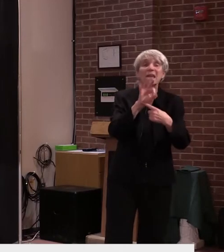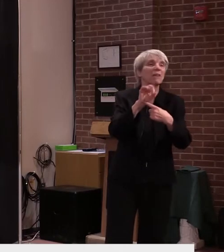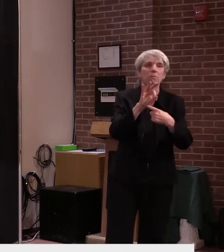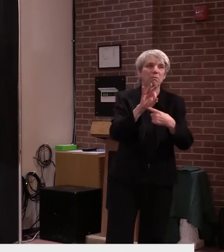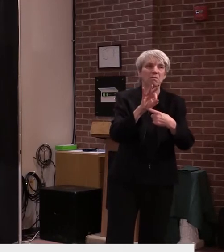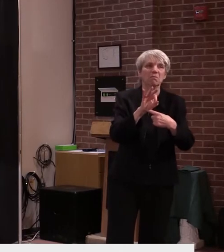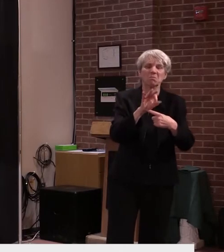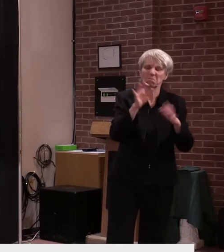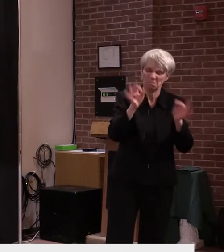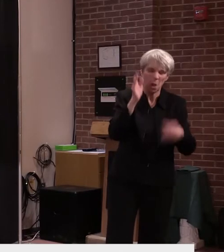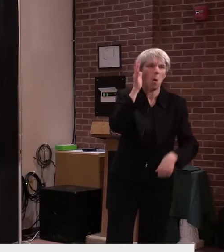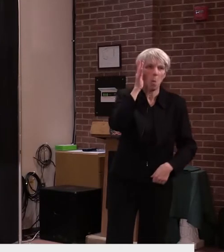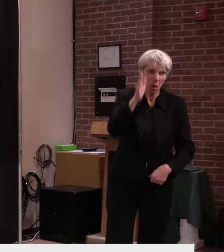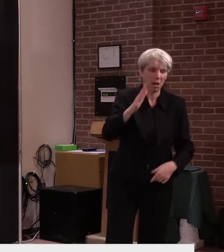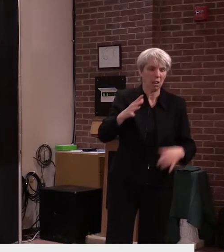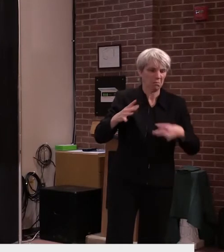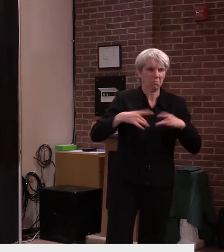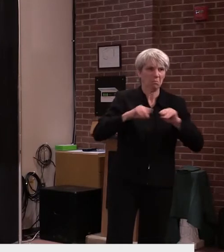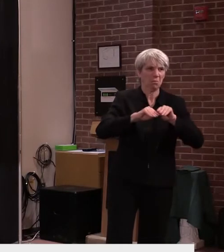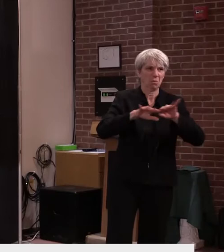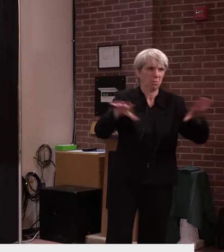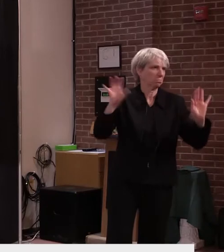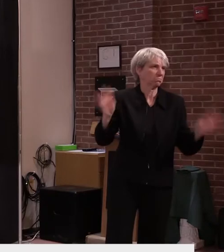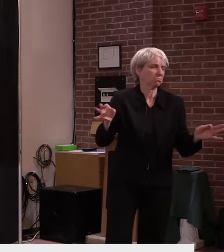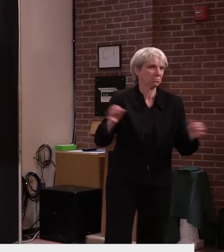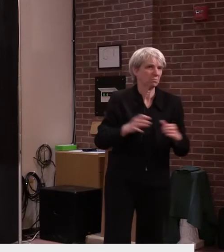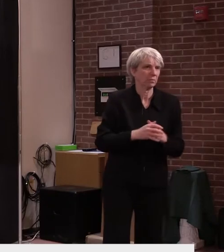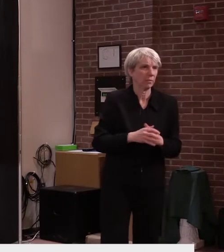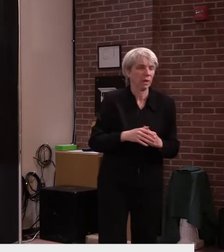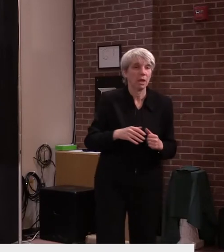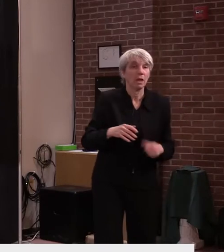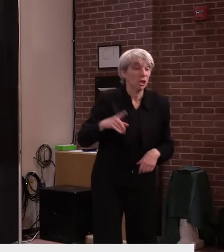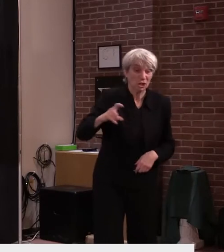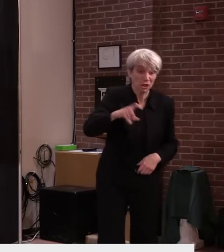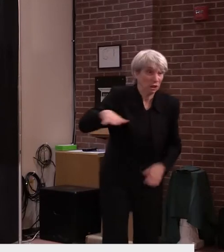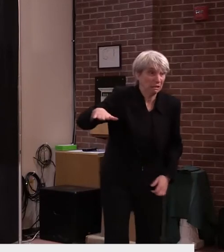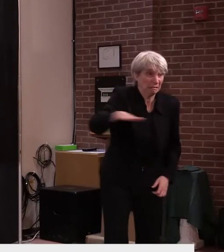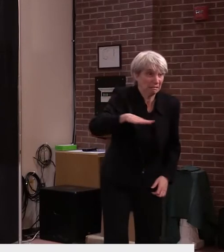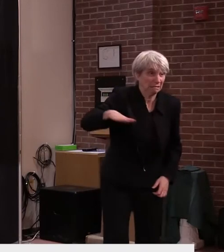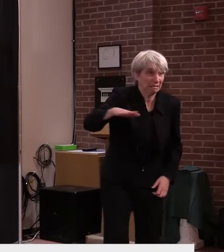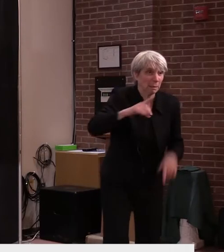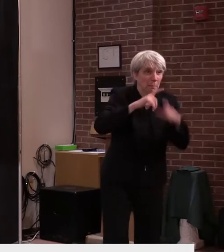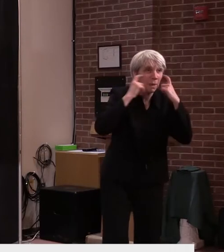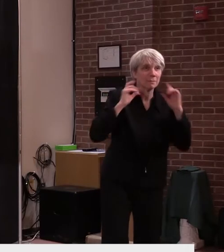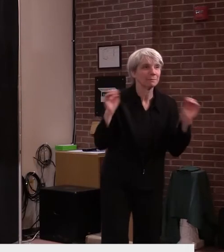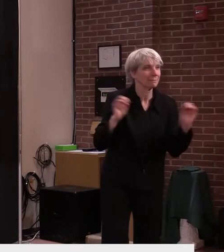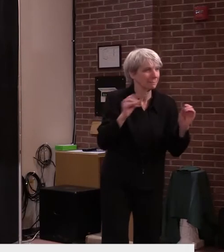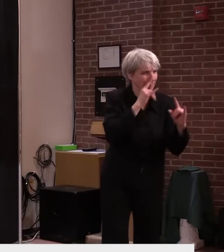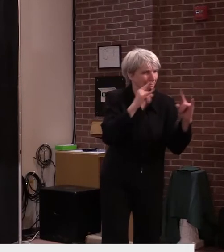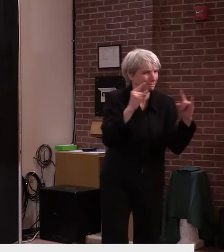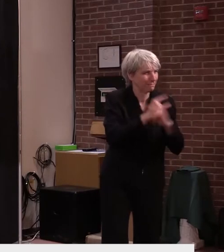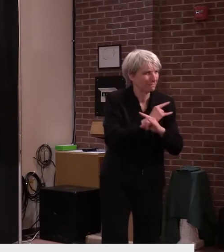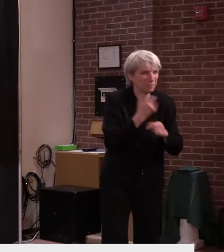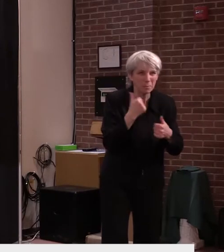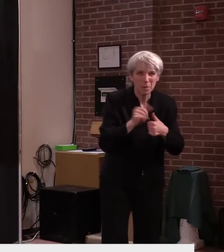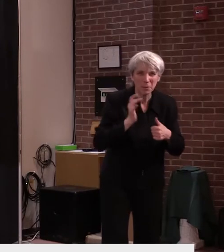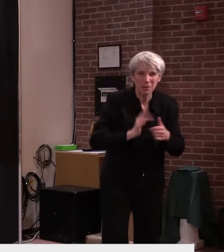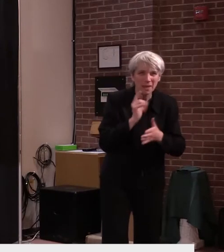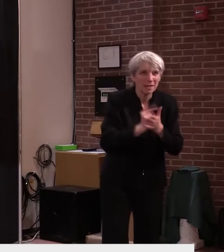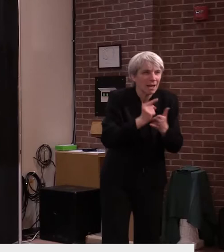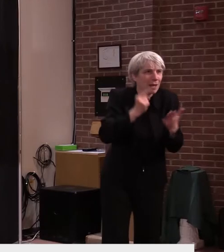when we did. We were cleaning surfaces, but not wearing masks. There was so much we didn't